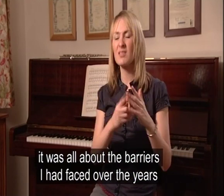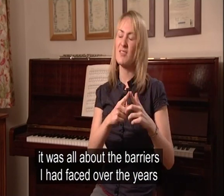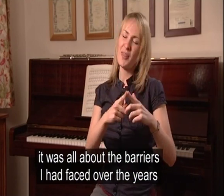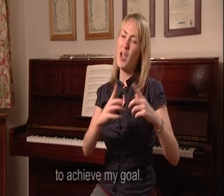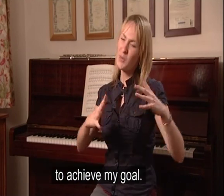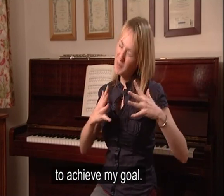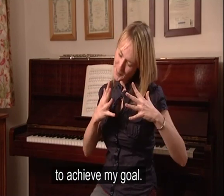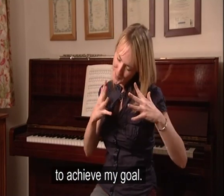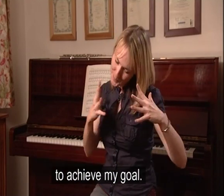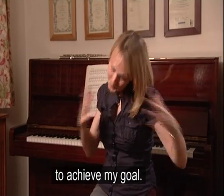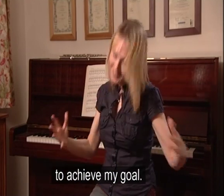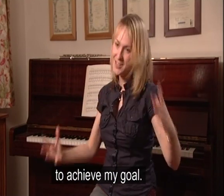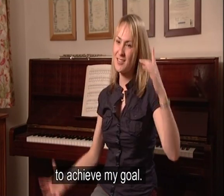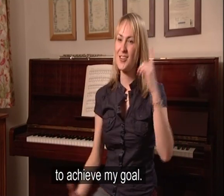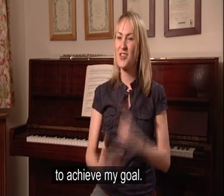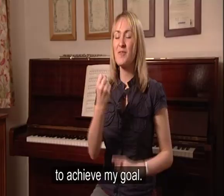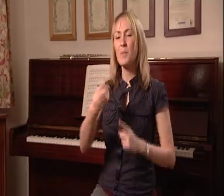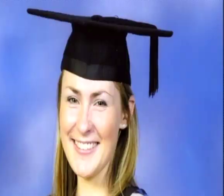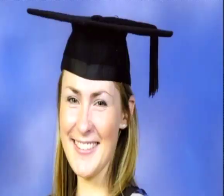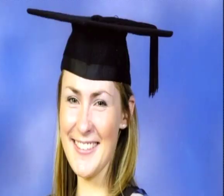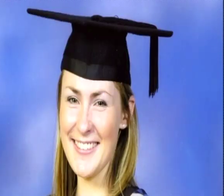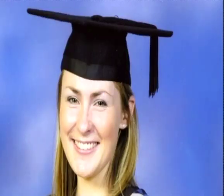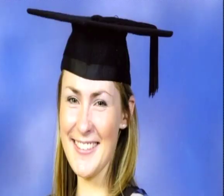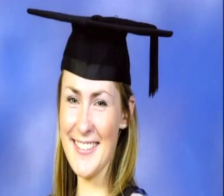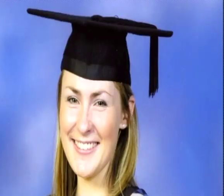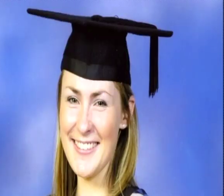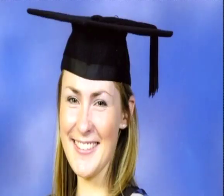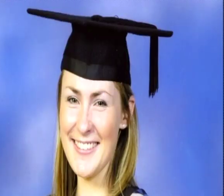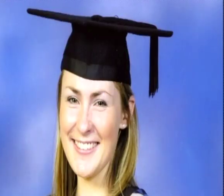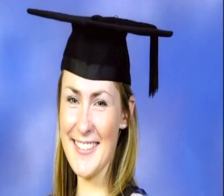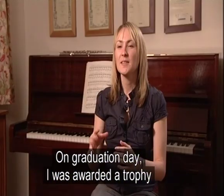faced over the years to achieve my goal.